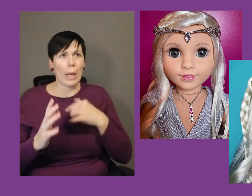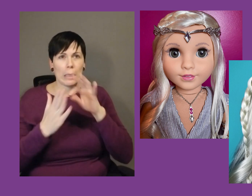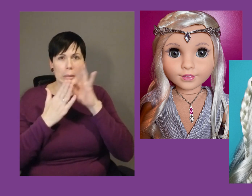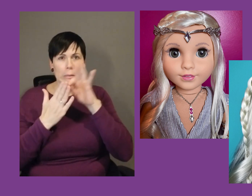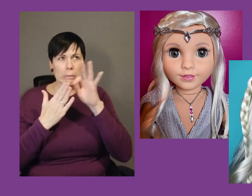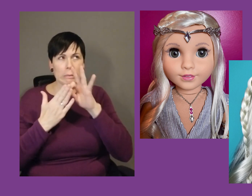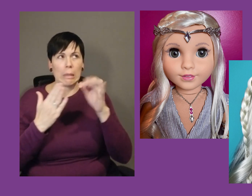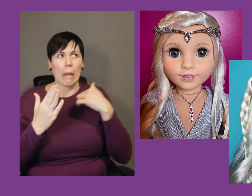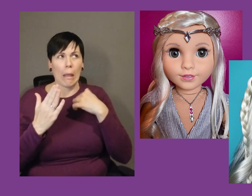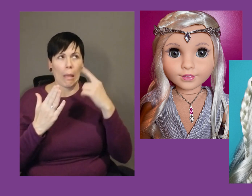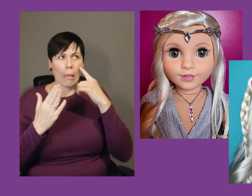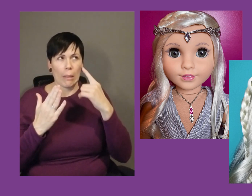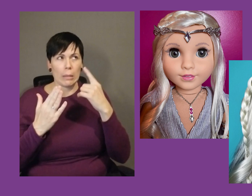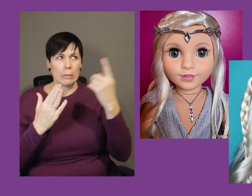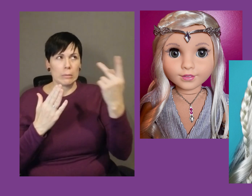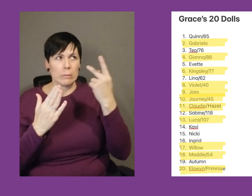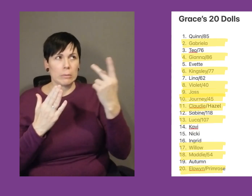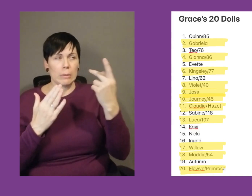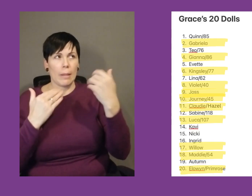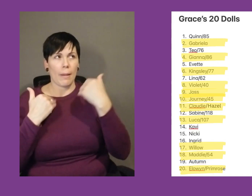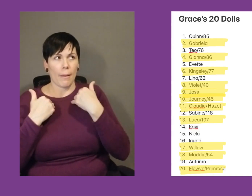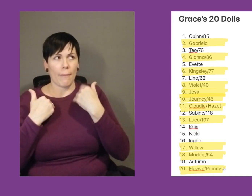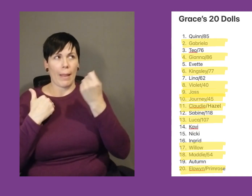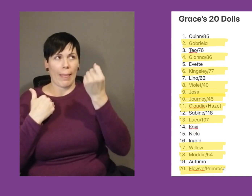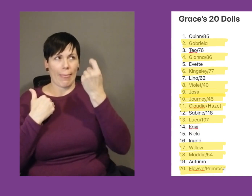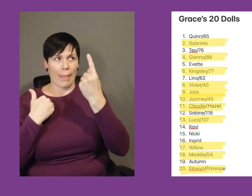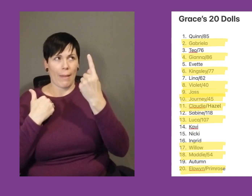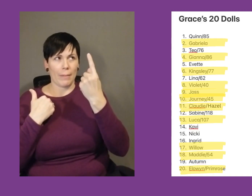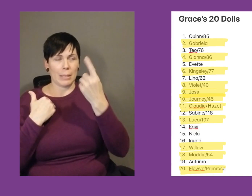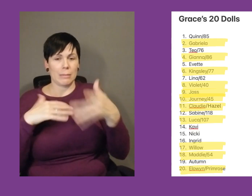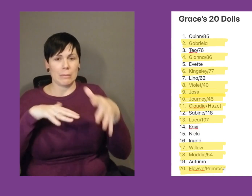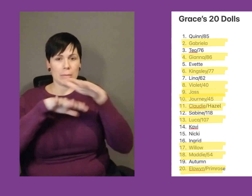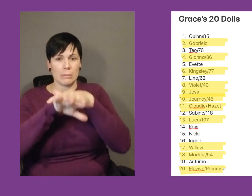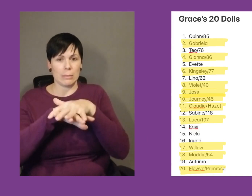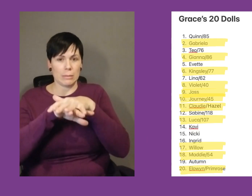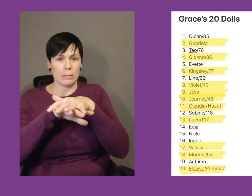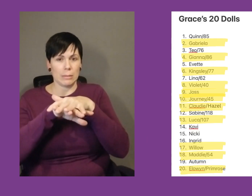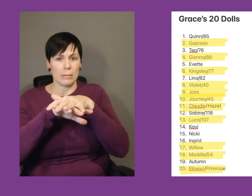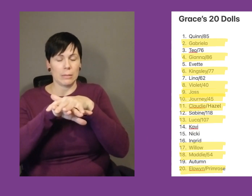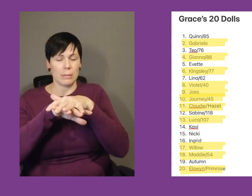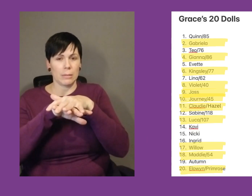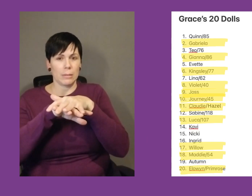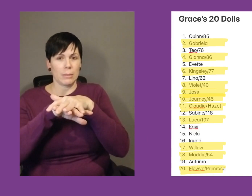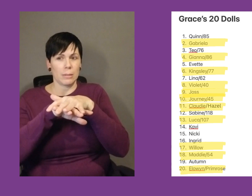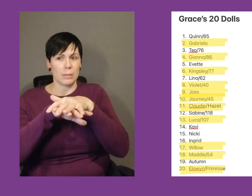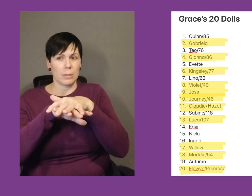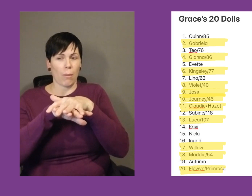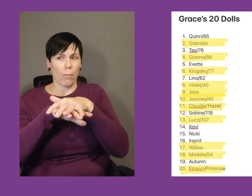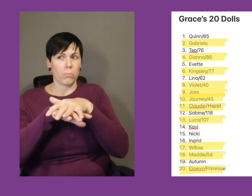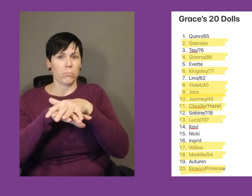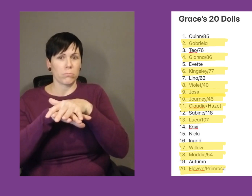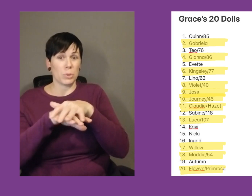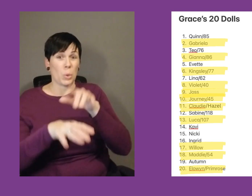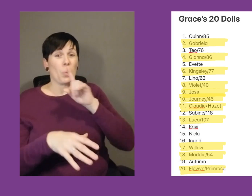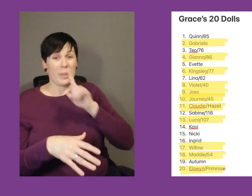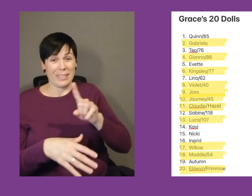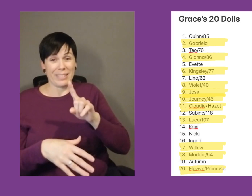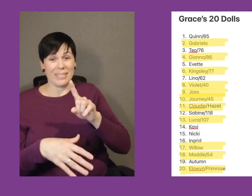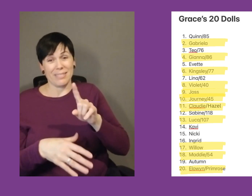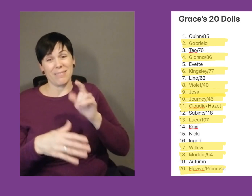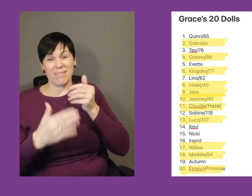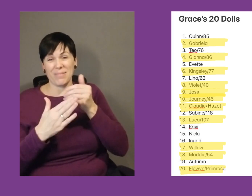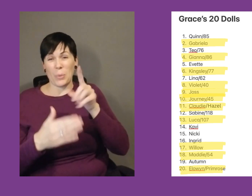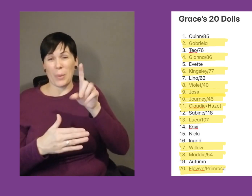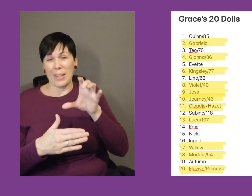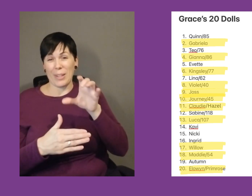I did the math, and I think we had 11 out of 20 that overlapped. So out of almost 100 dolls, I guess you could say that